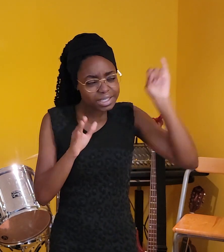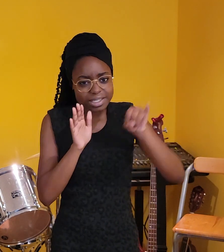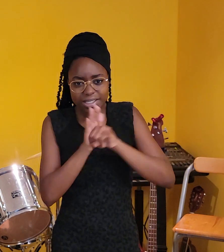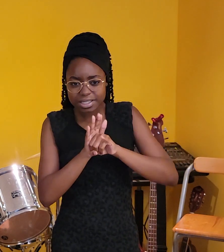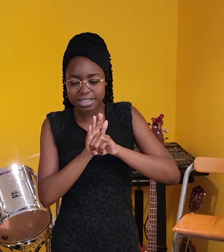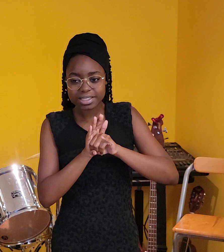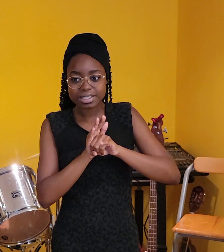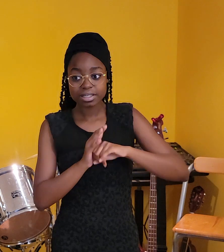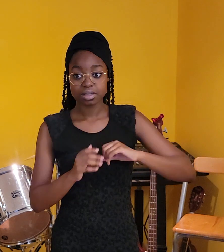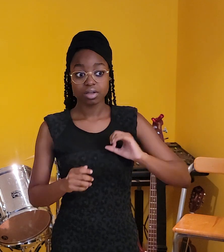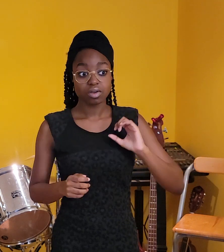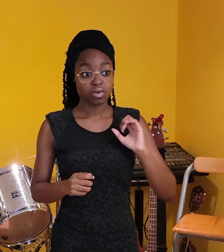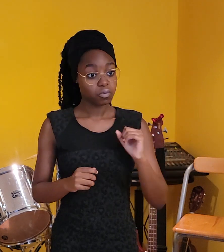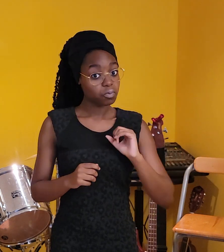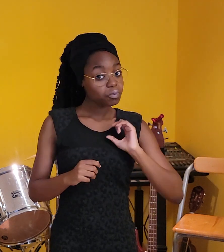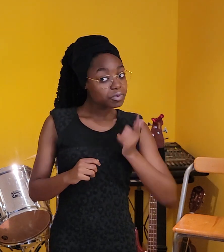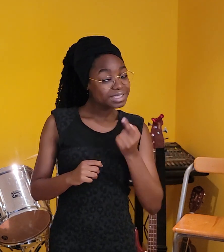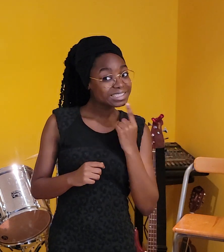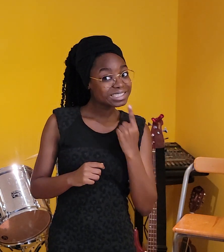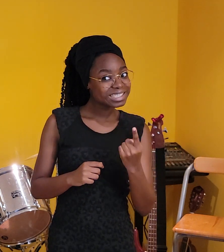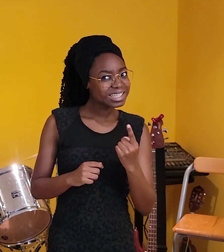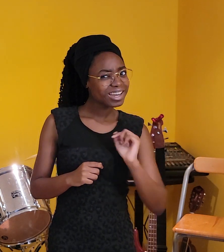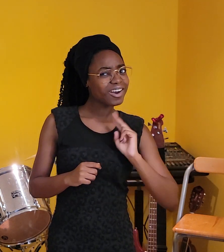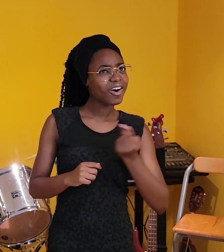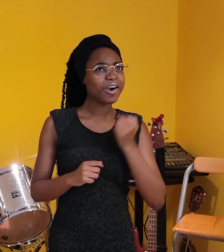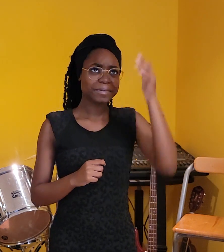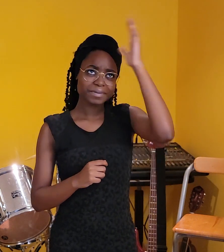can pray for fathers, for men,